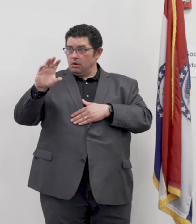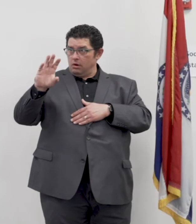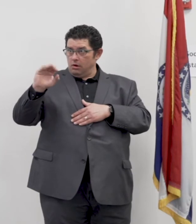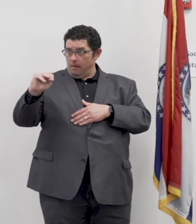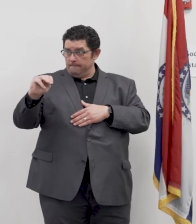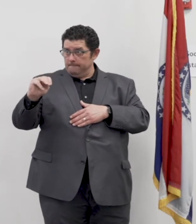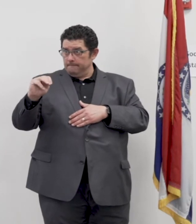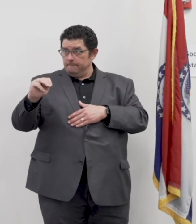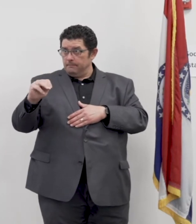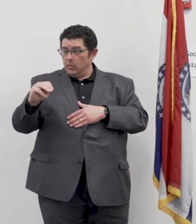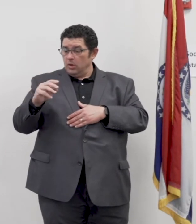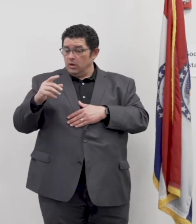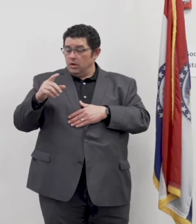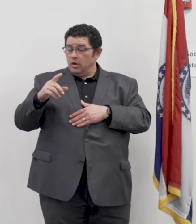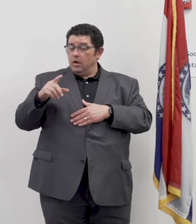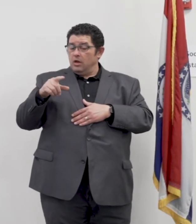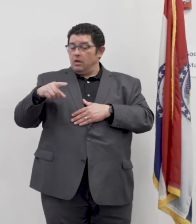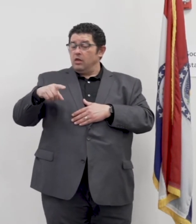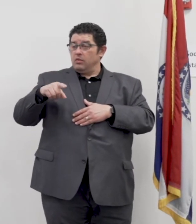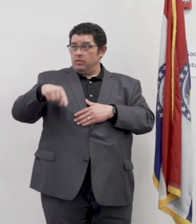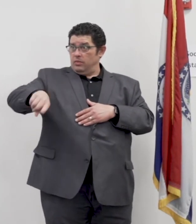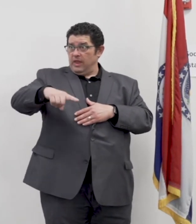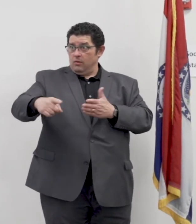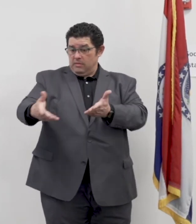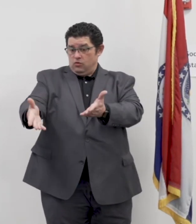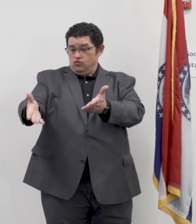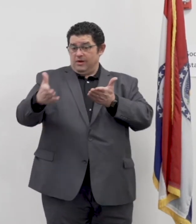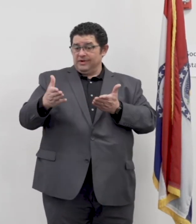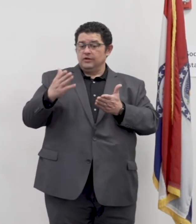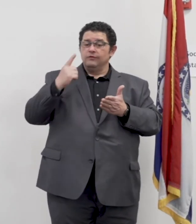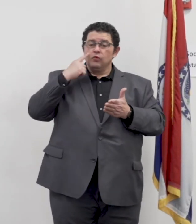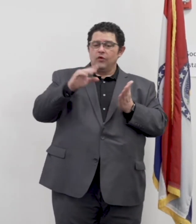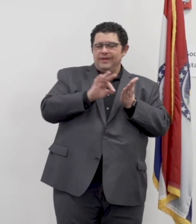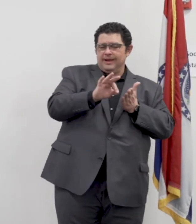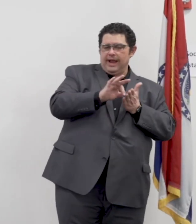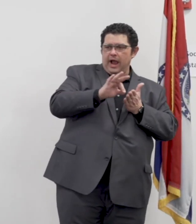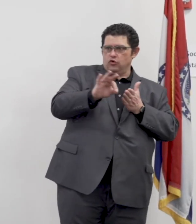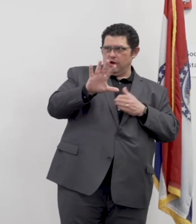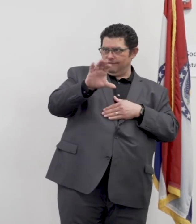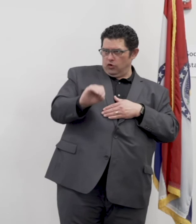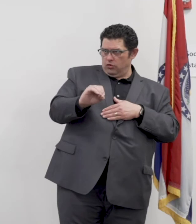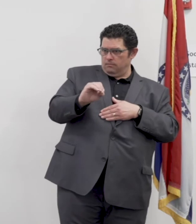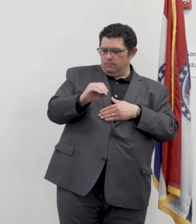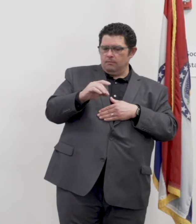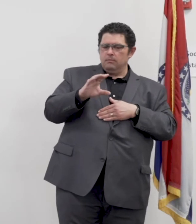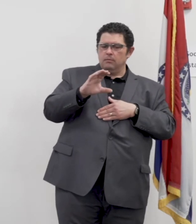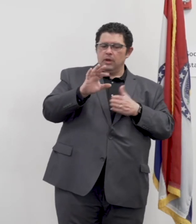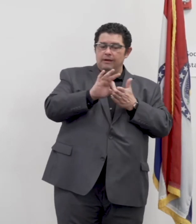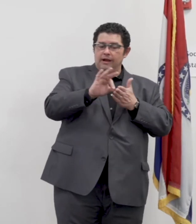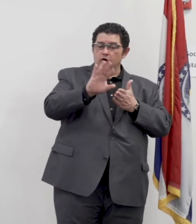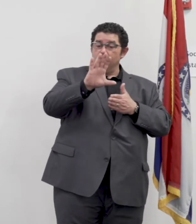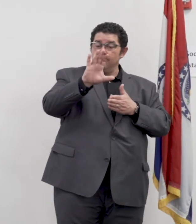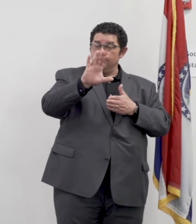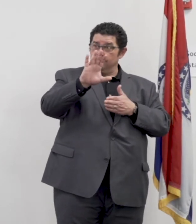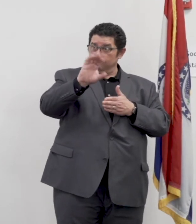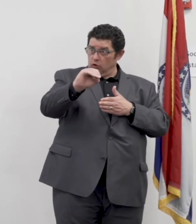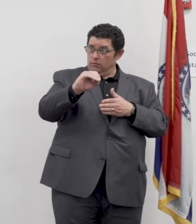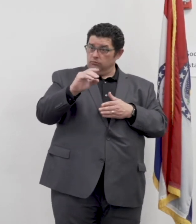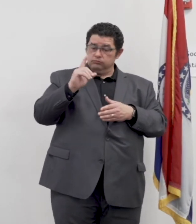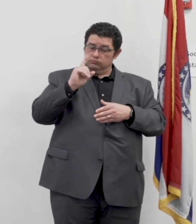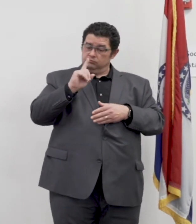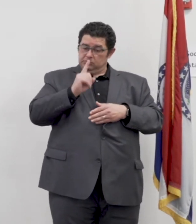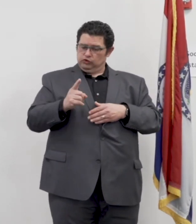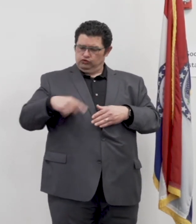make the final decision? Well, they'll make recommendations to the accounting firm. The accounting firm will certify that these programs are eligible.